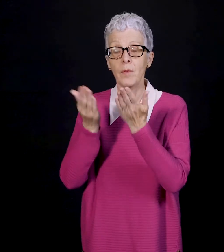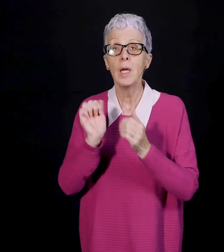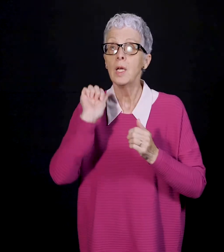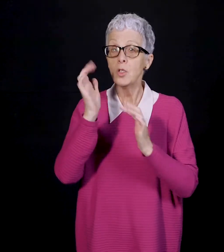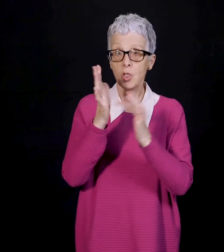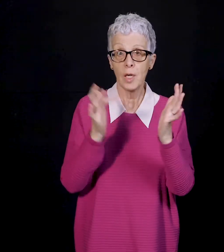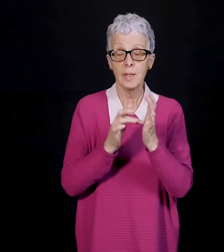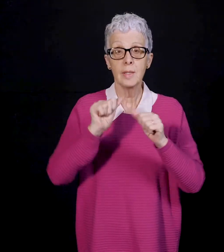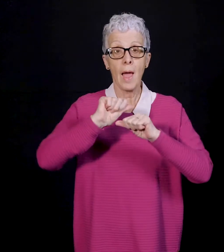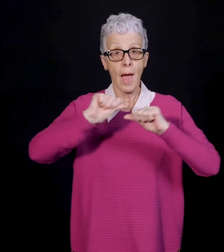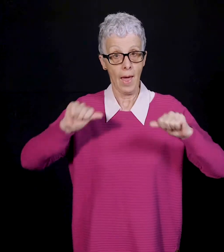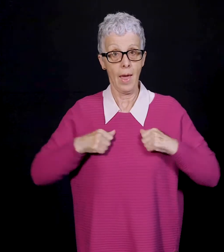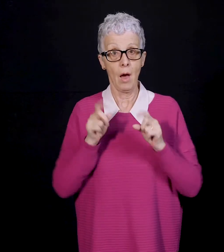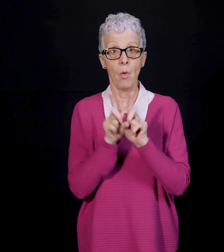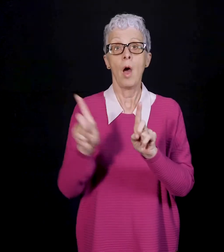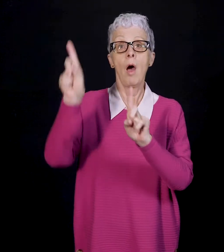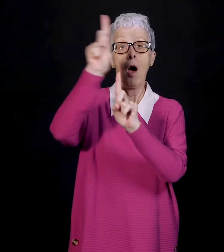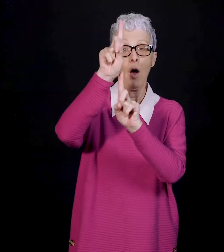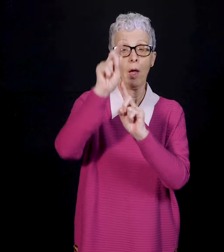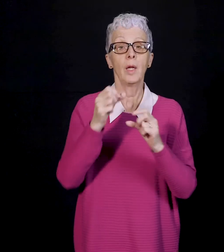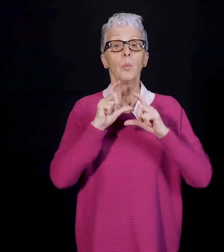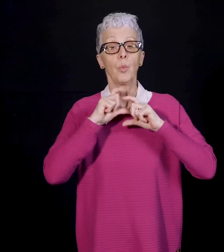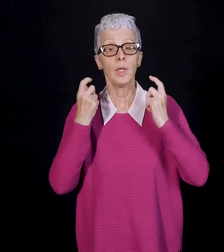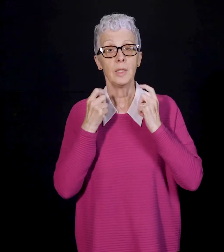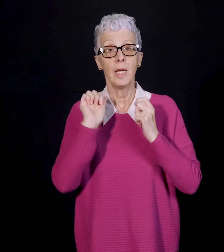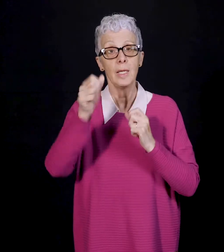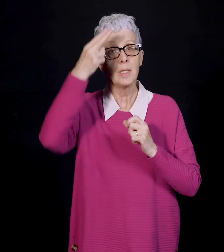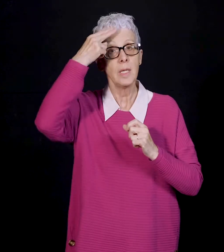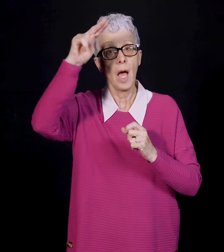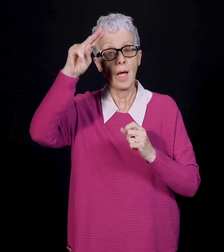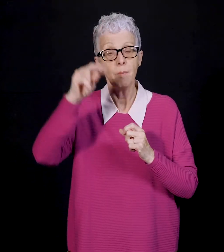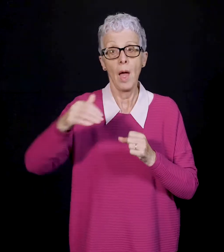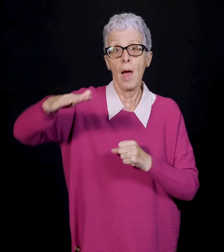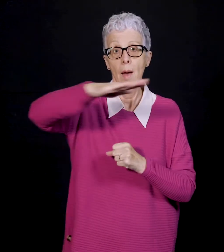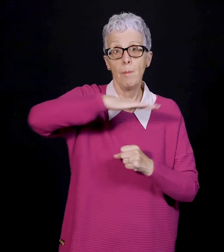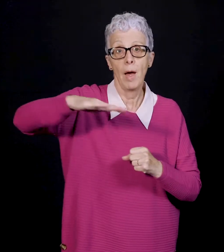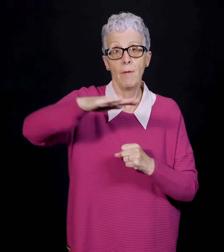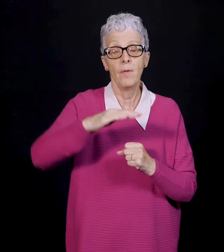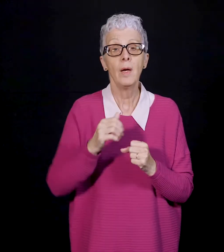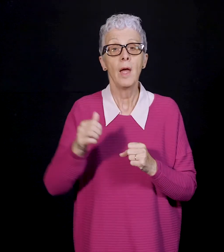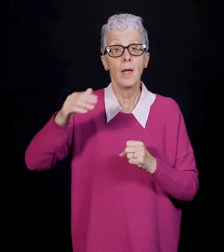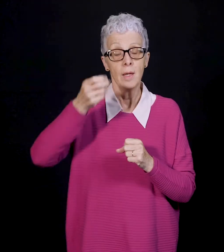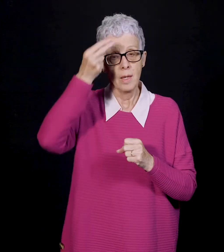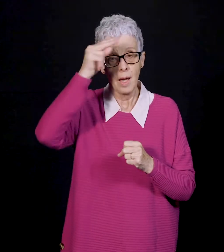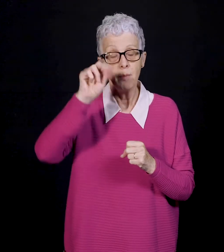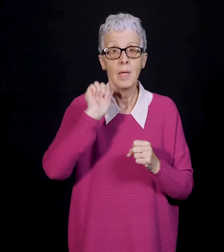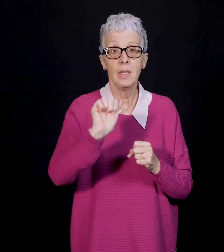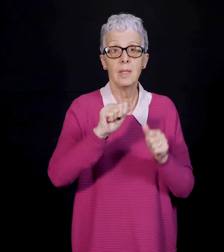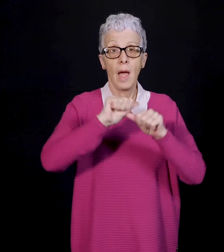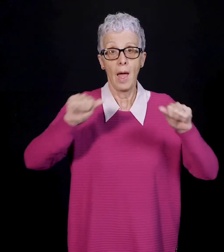is high and lifted up. He is given the name that is above every name. He is our great high priest and our king.